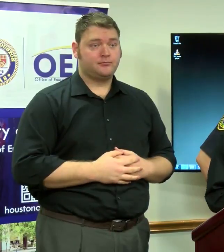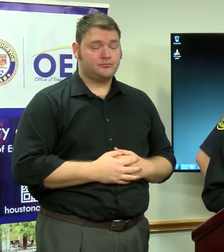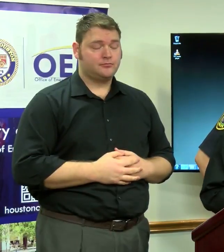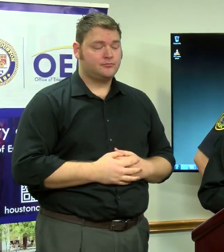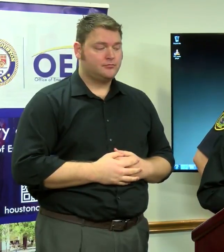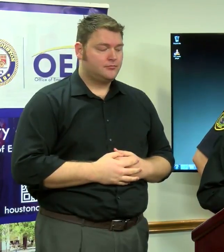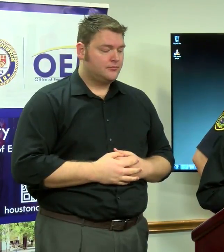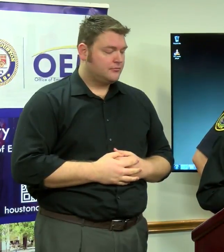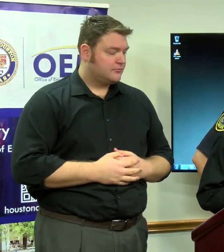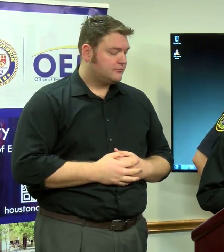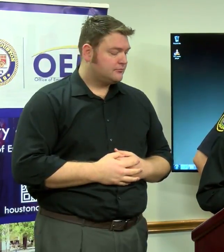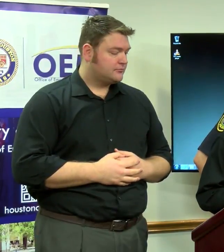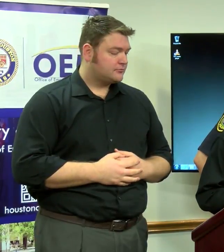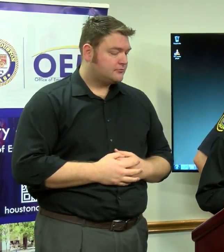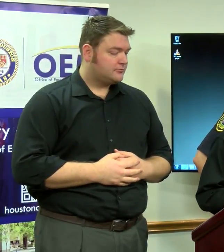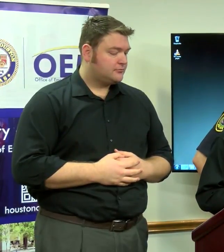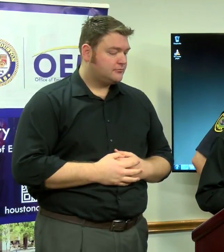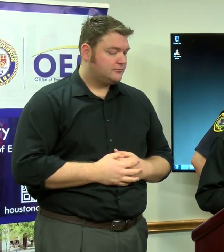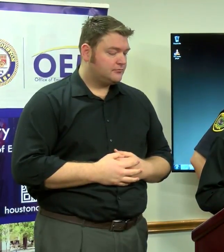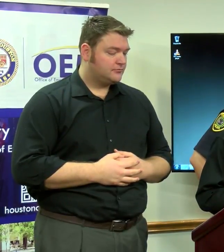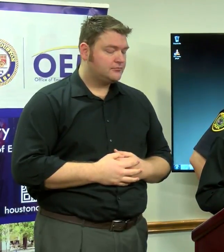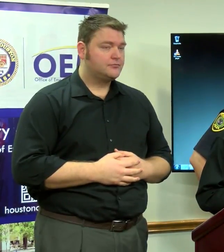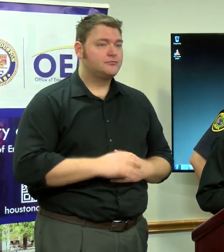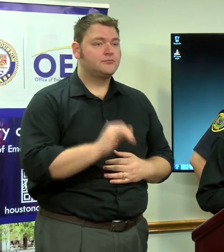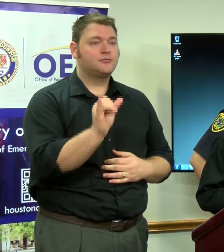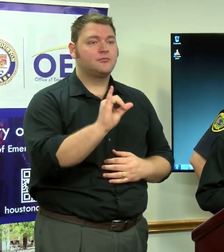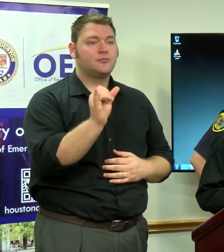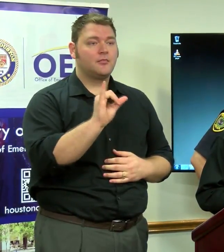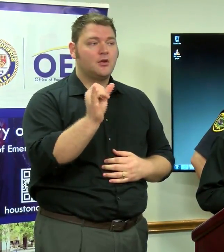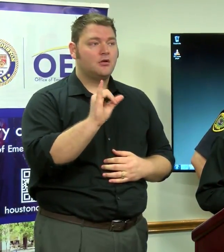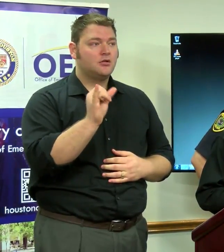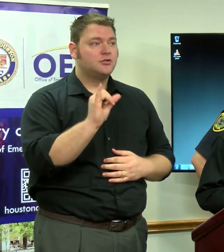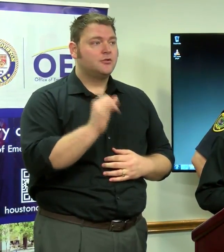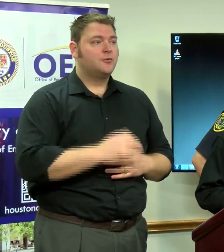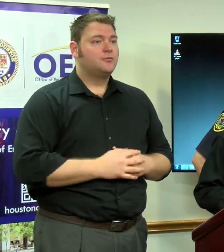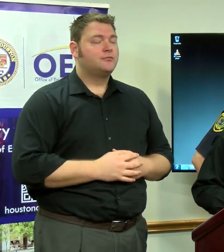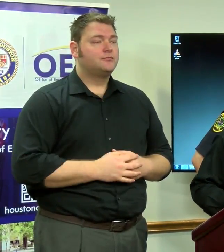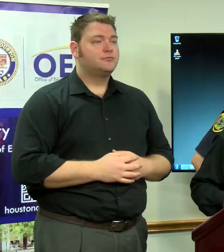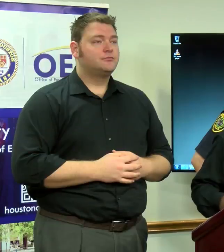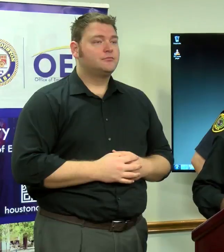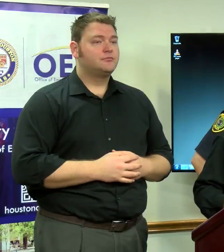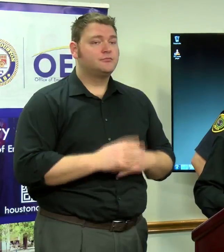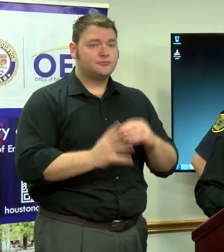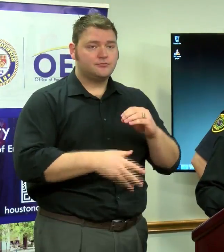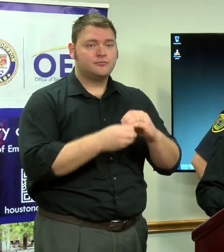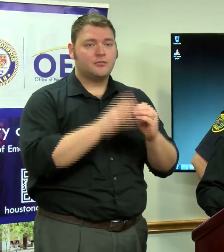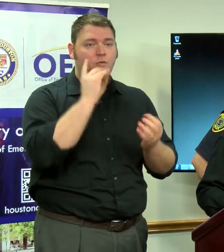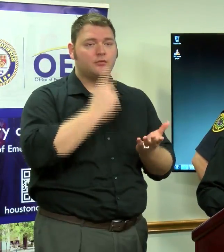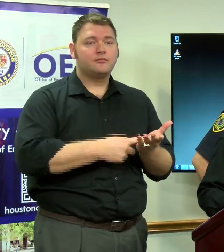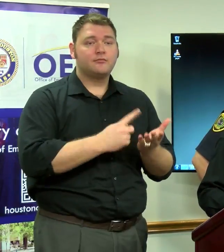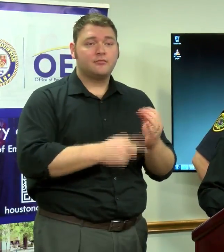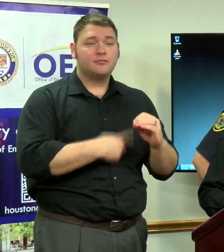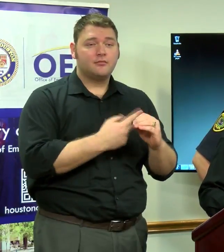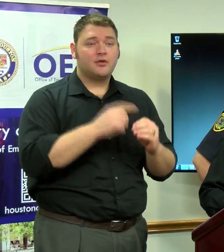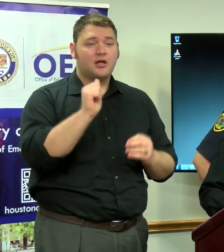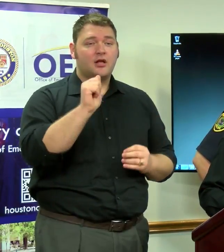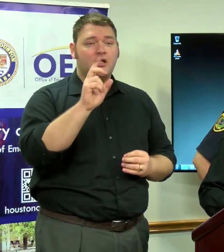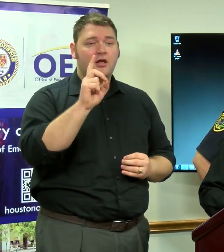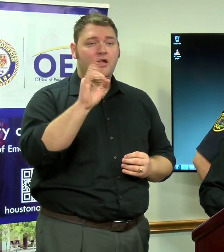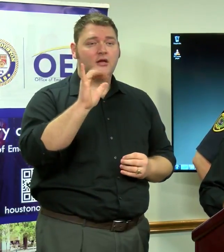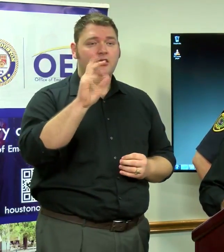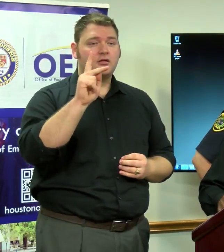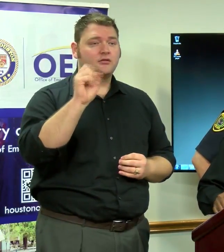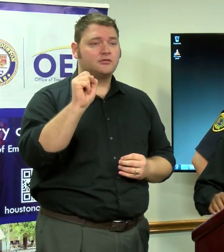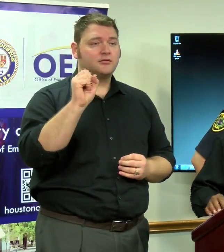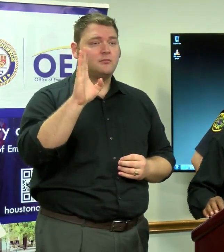I want to also talk about. Let me talk about the Addicts Barker